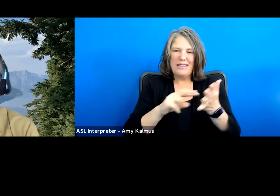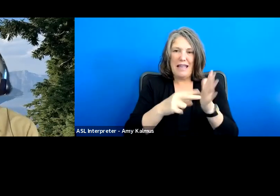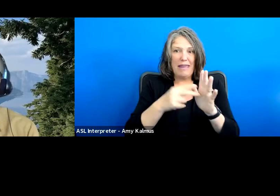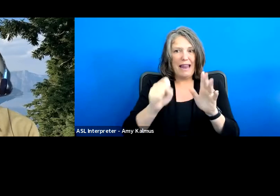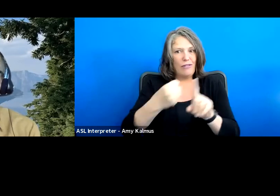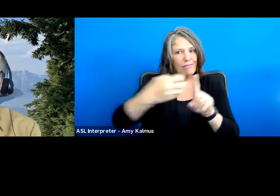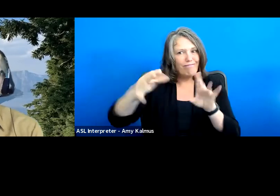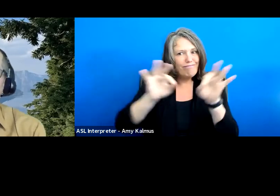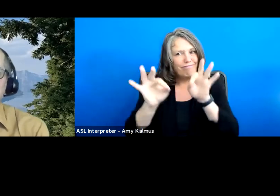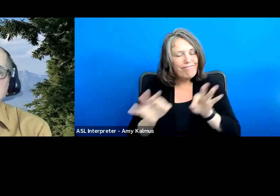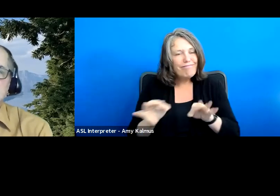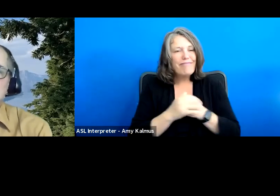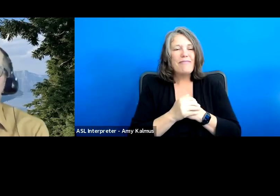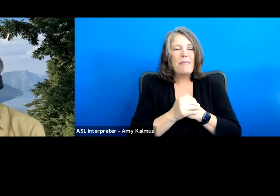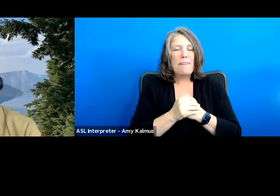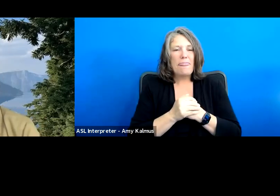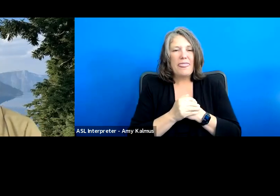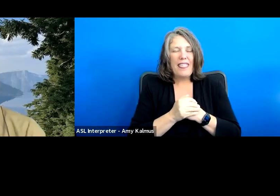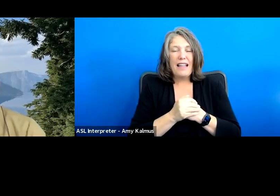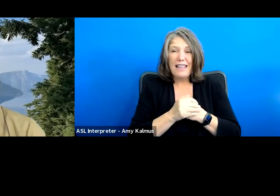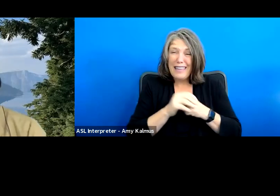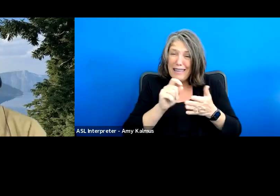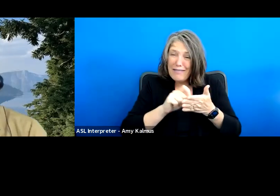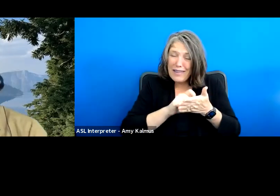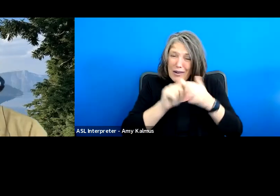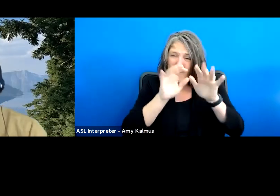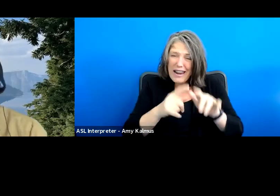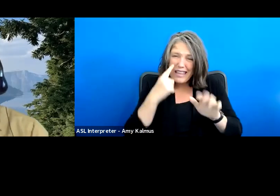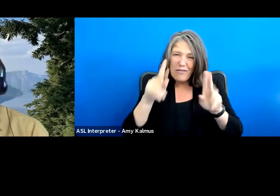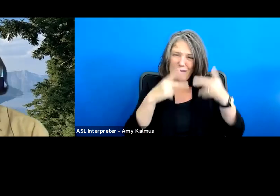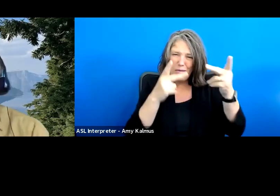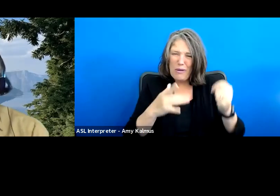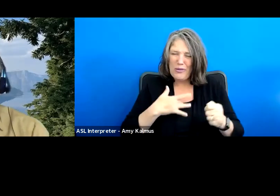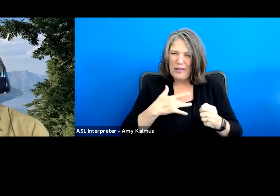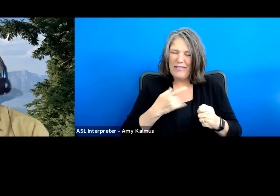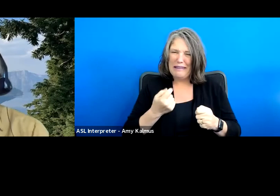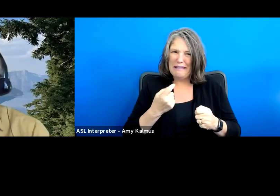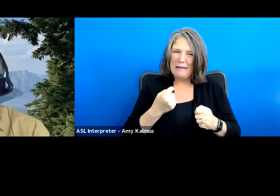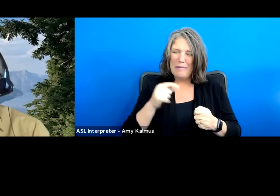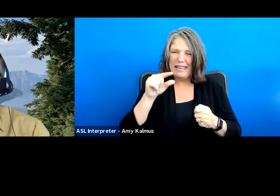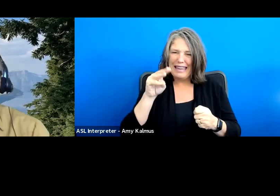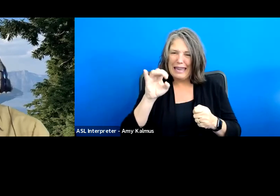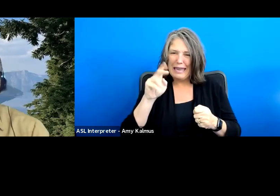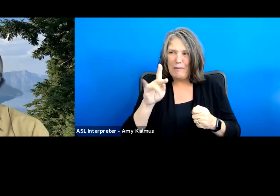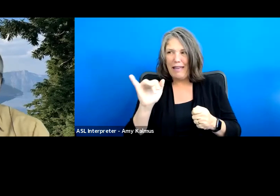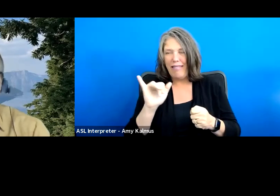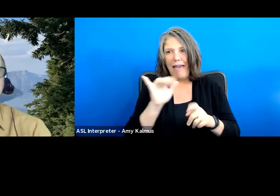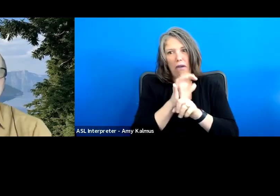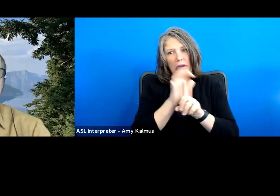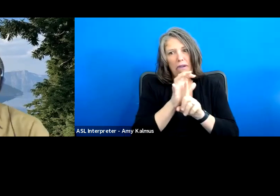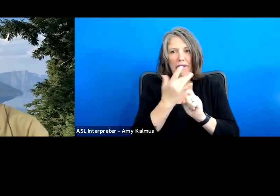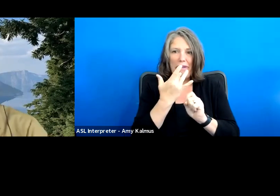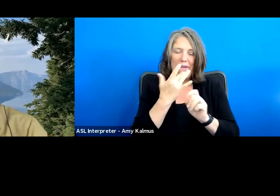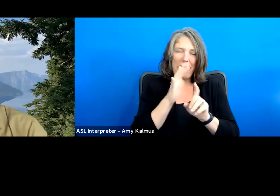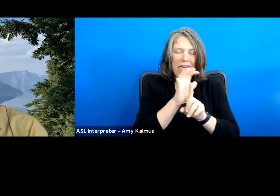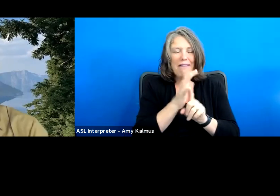that. Even writing it for the proposal, it felt a little gimmicky, like the flavor of the month, like something